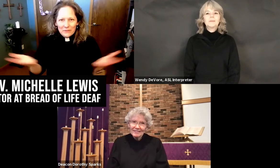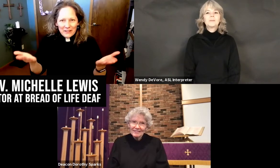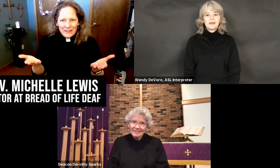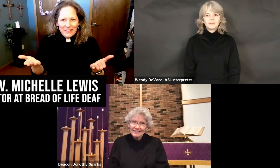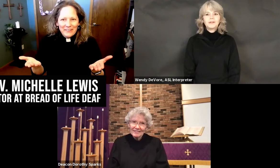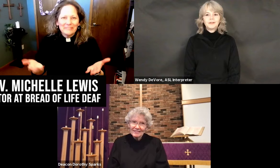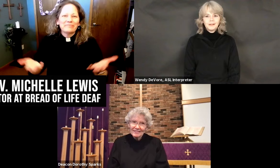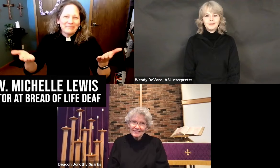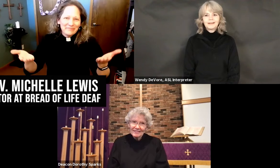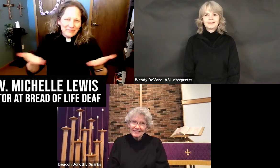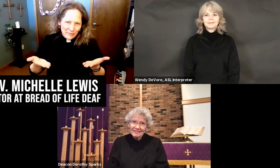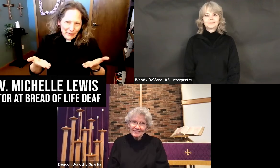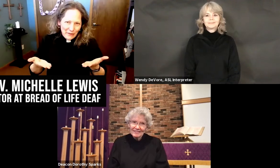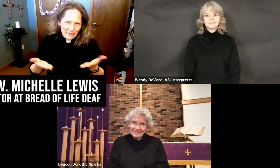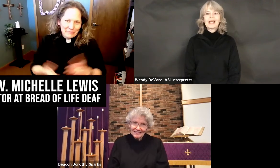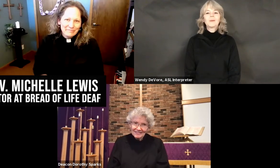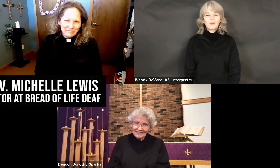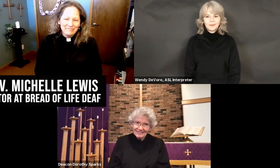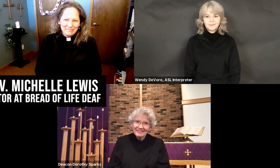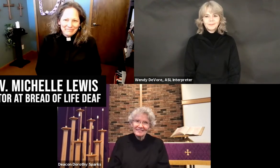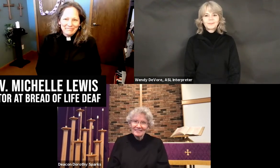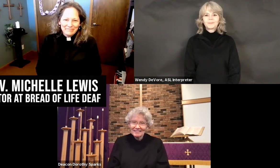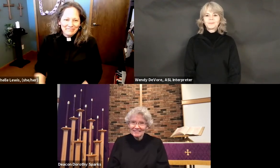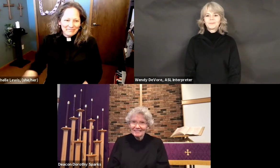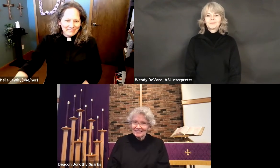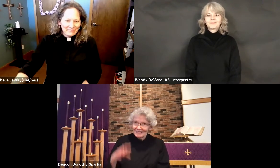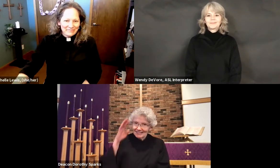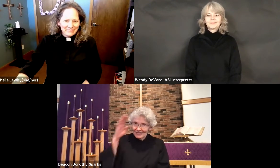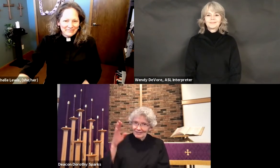and I am the pastor here. And welcome.